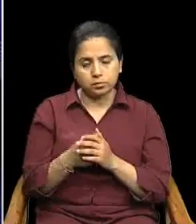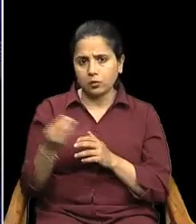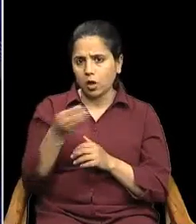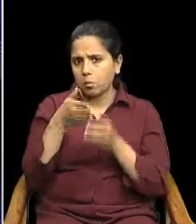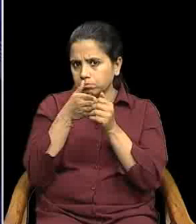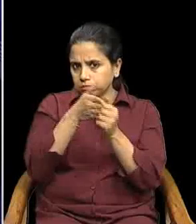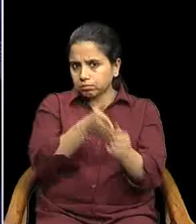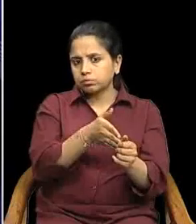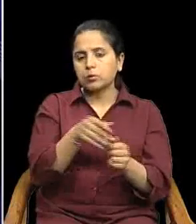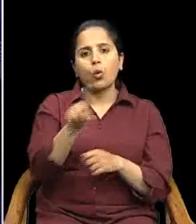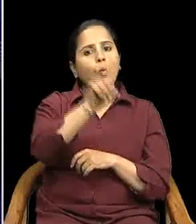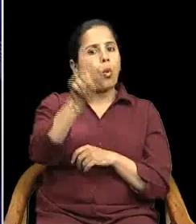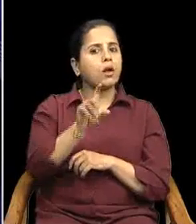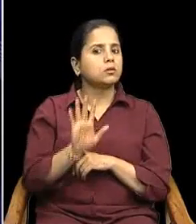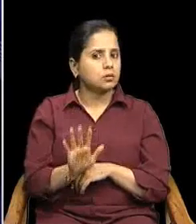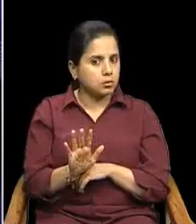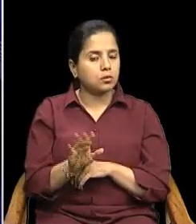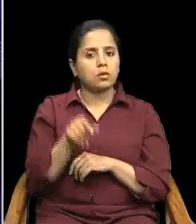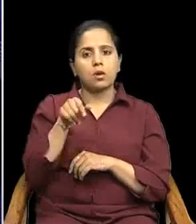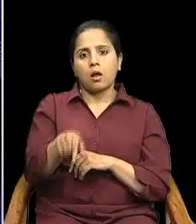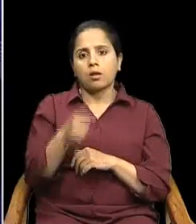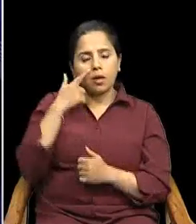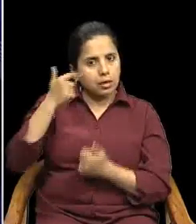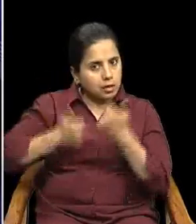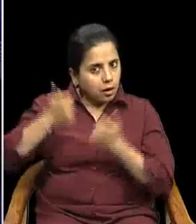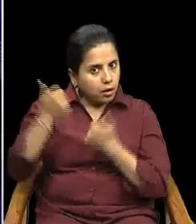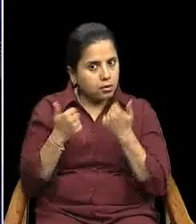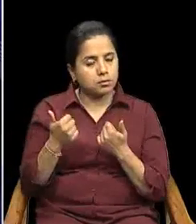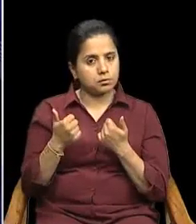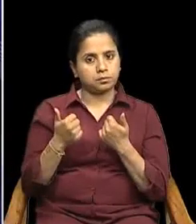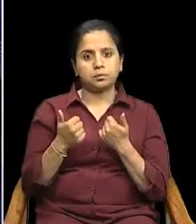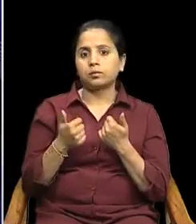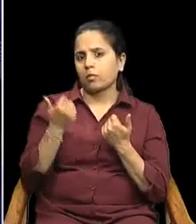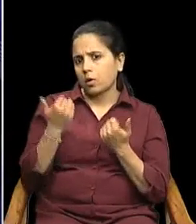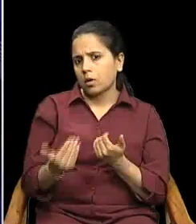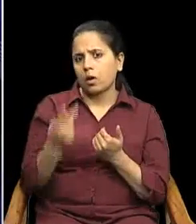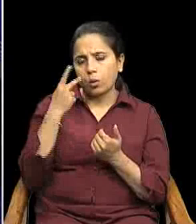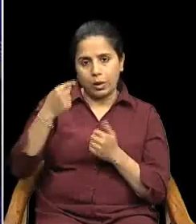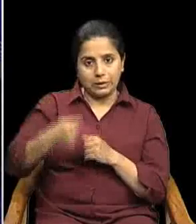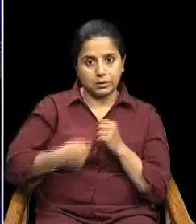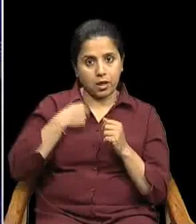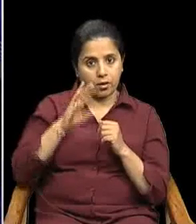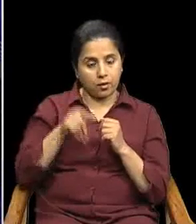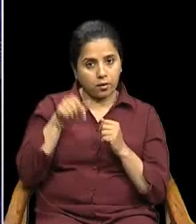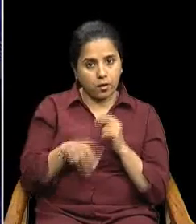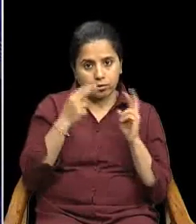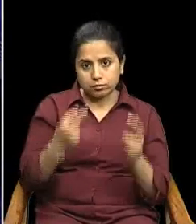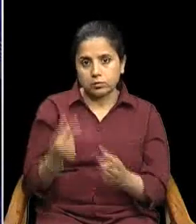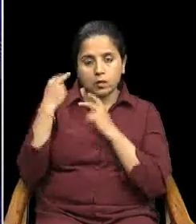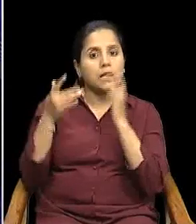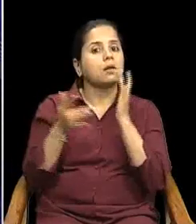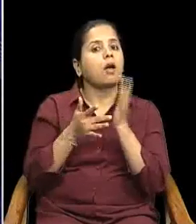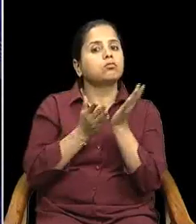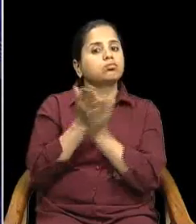guided questioning, experiments. Now, the self-reflection